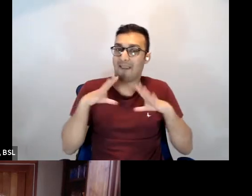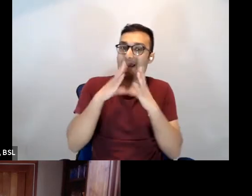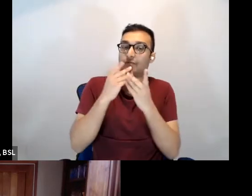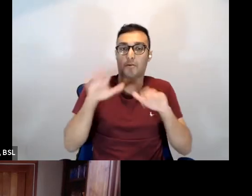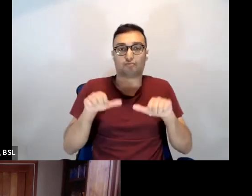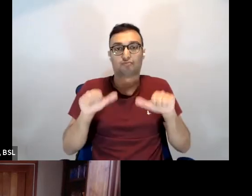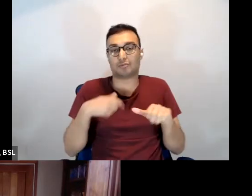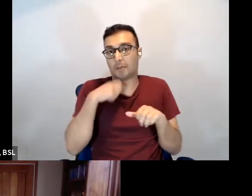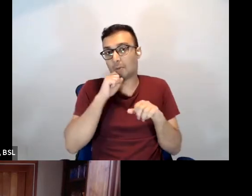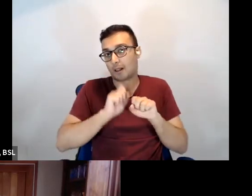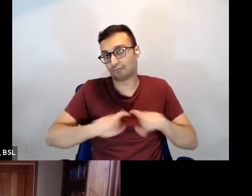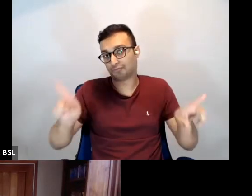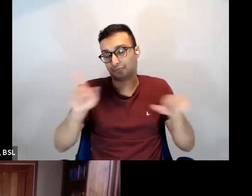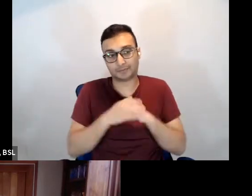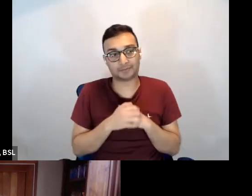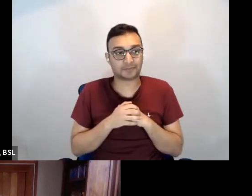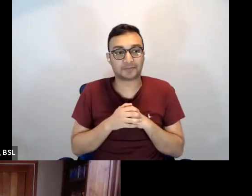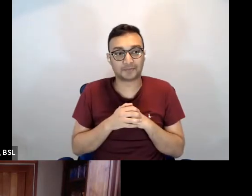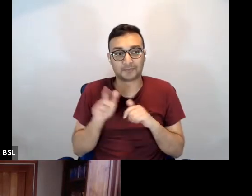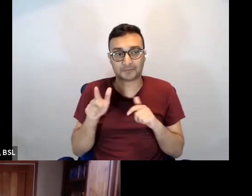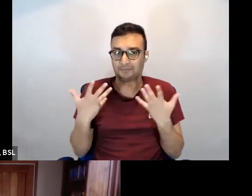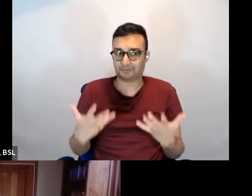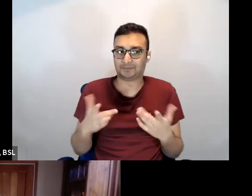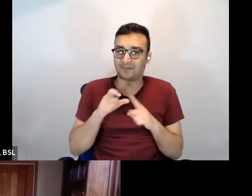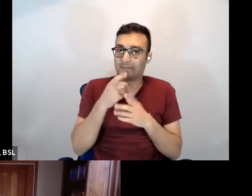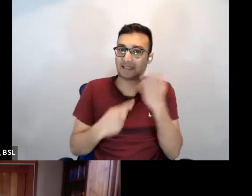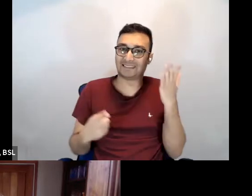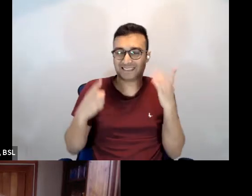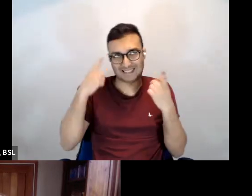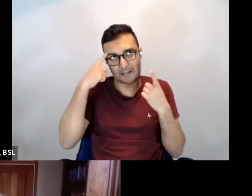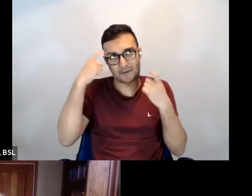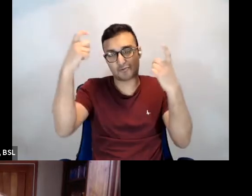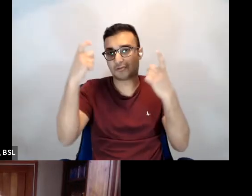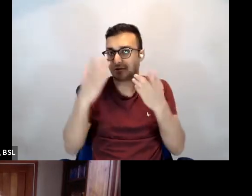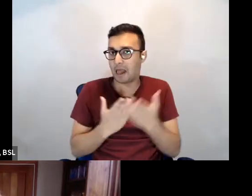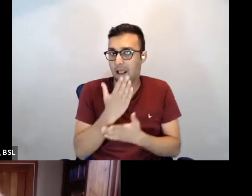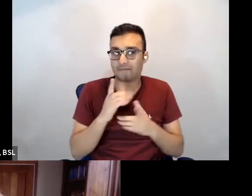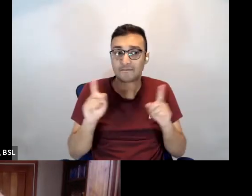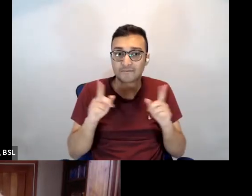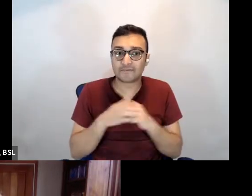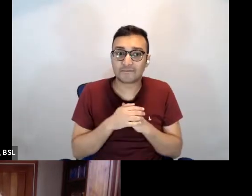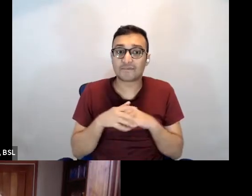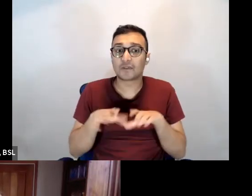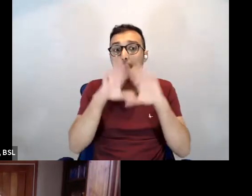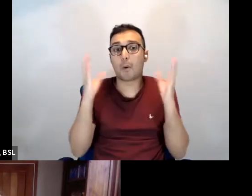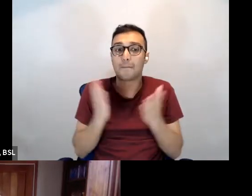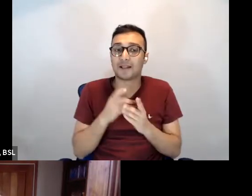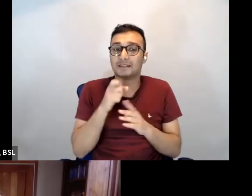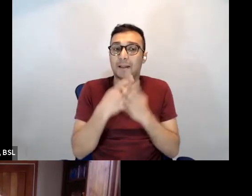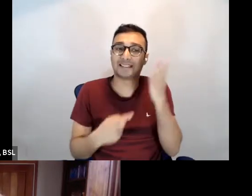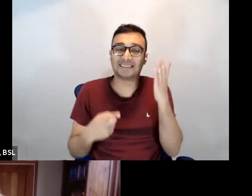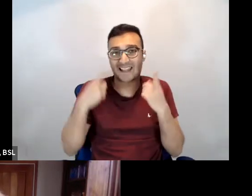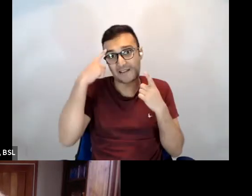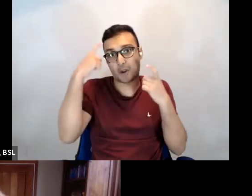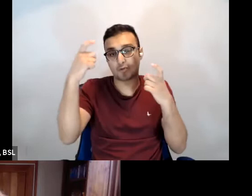So Disability Innovation Live. So Disability Innovation Live is run by the Global Disability Innovation Hub, and it's really